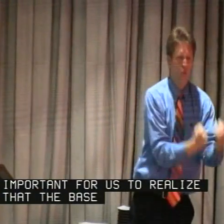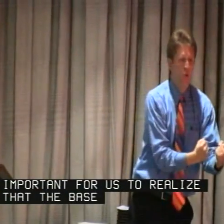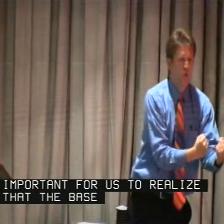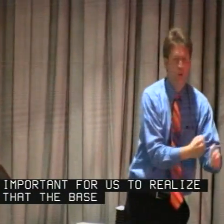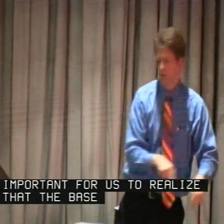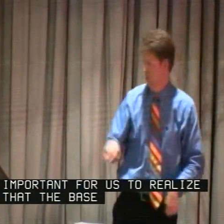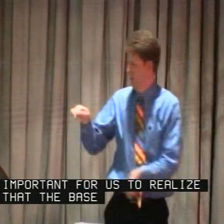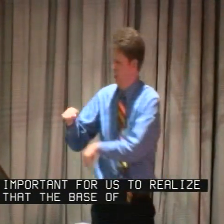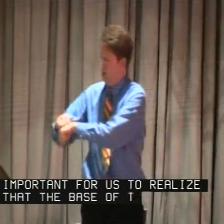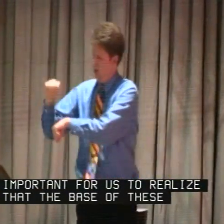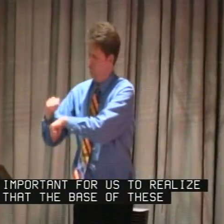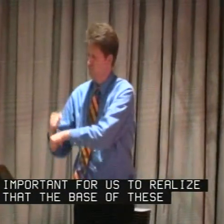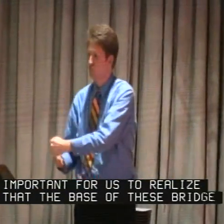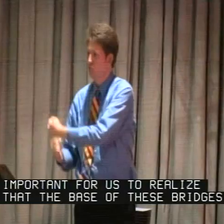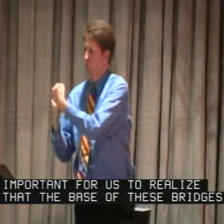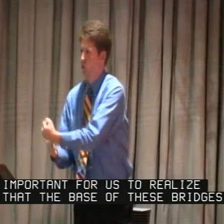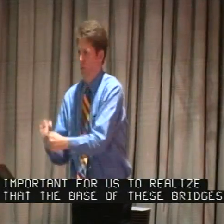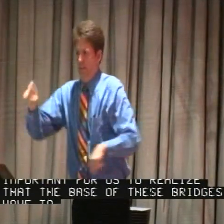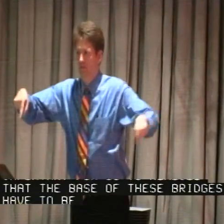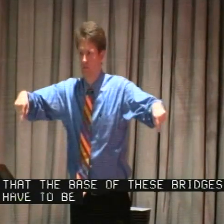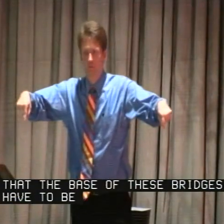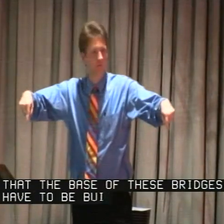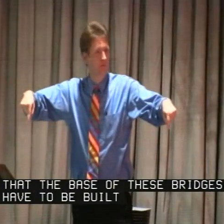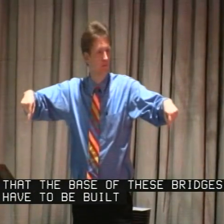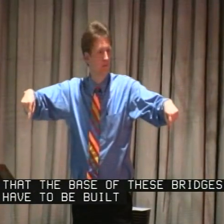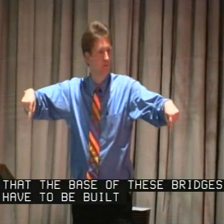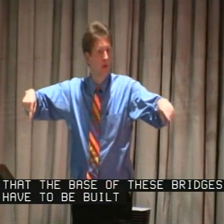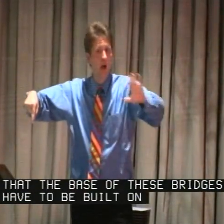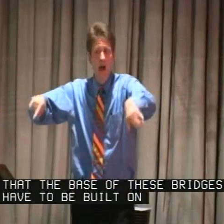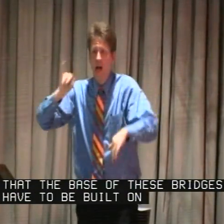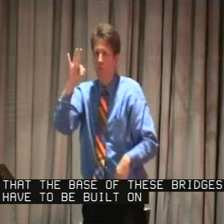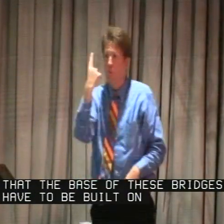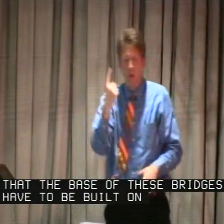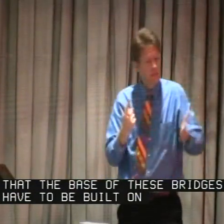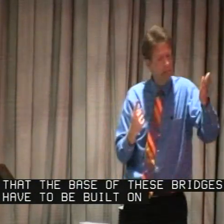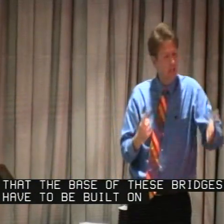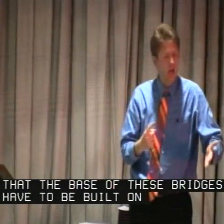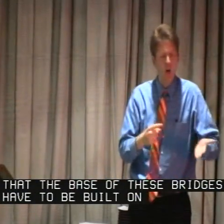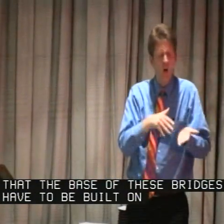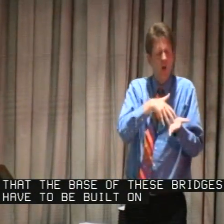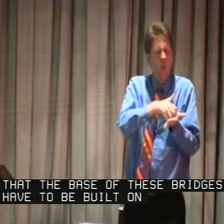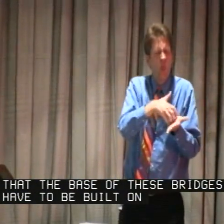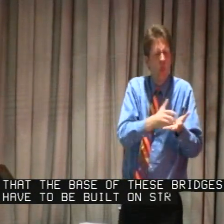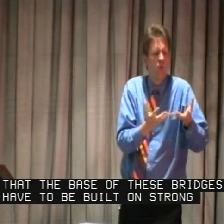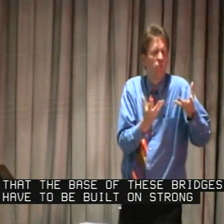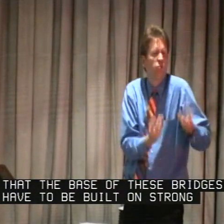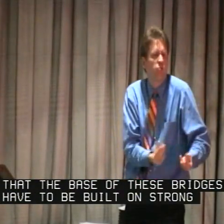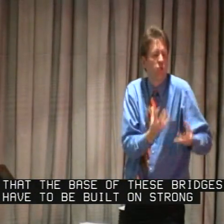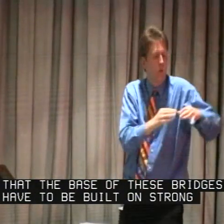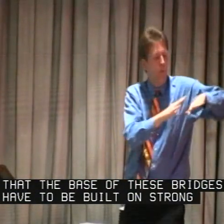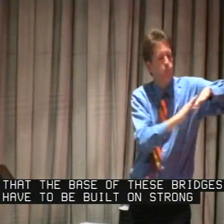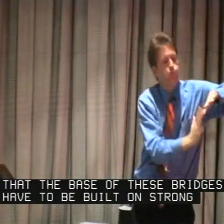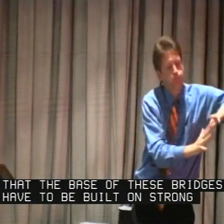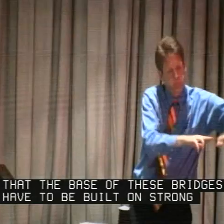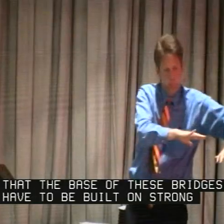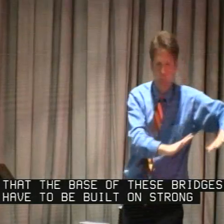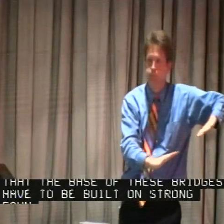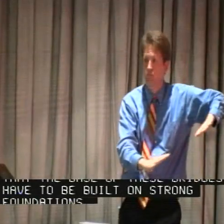have to be built on strong foundations. If one side is weak